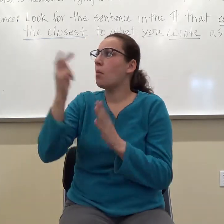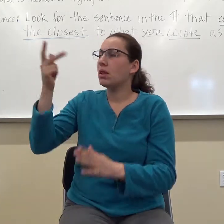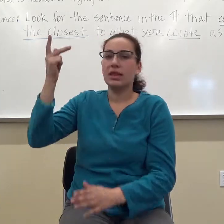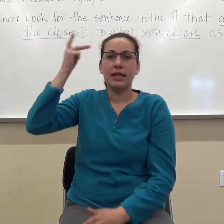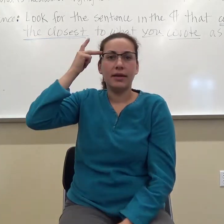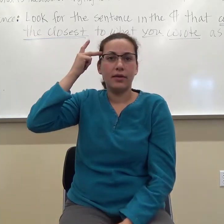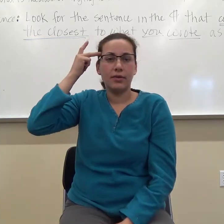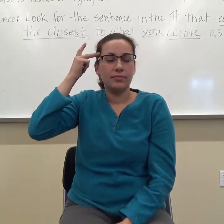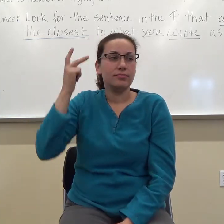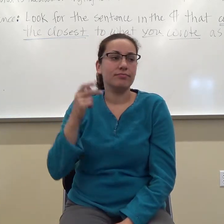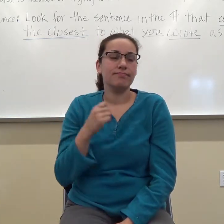list.